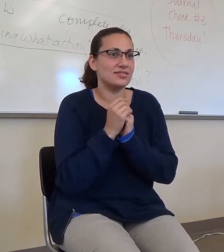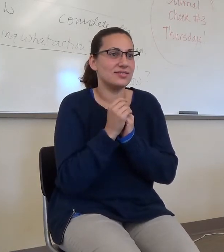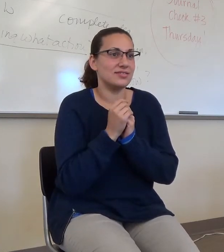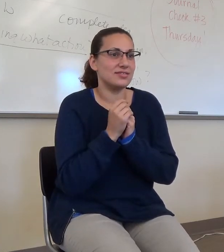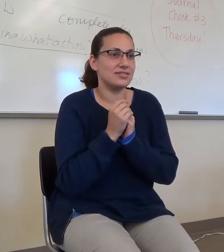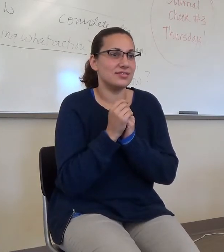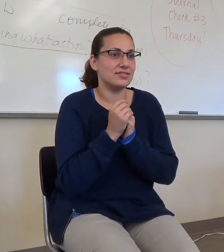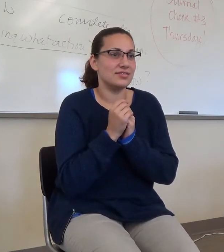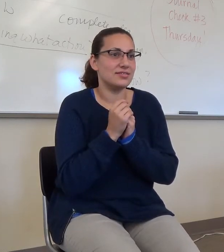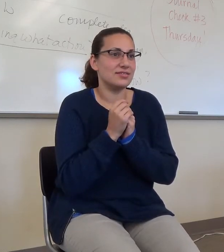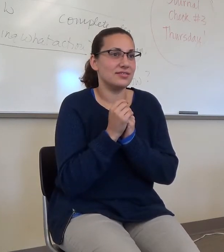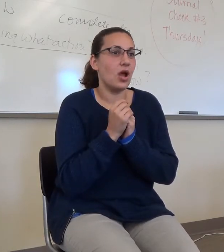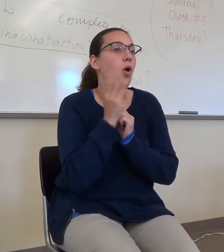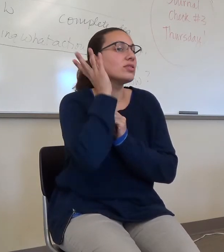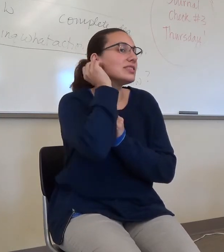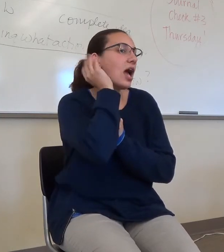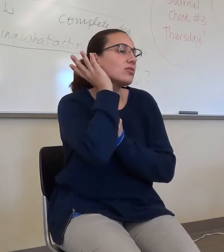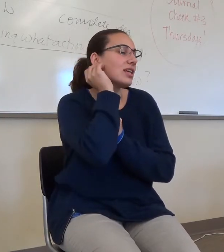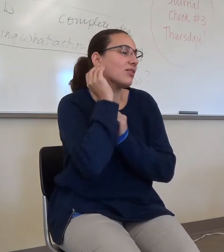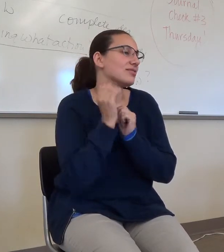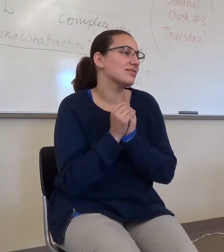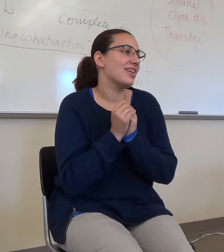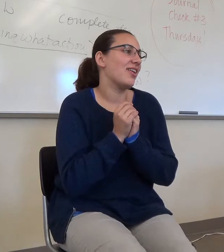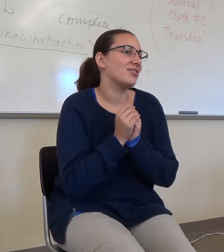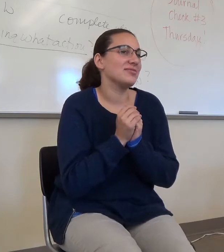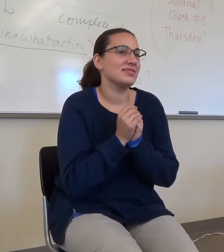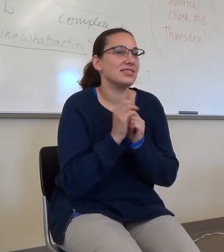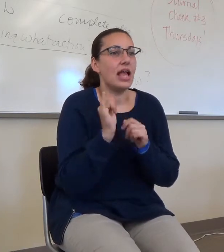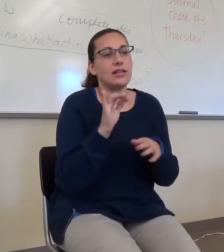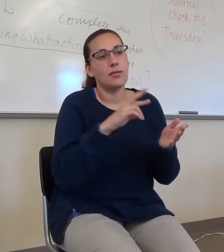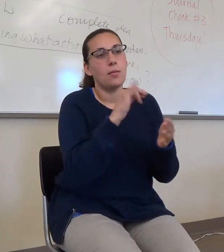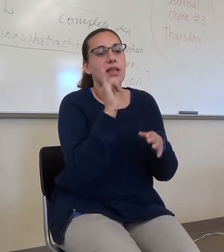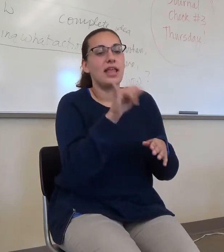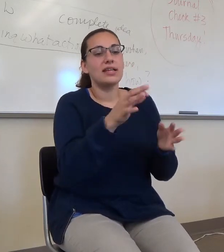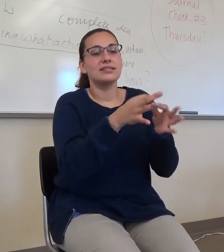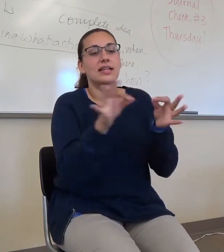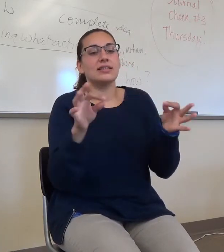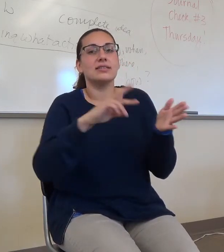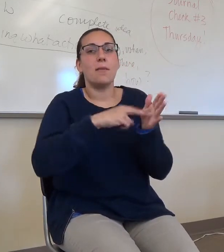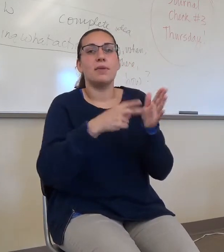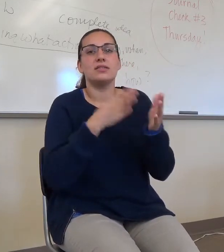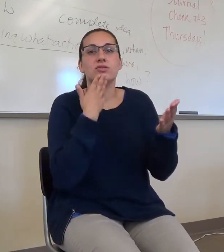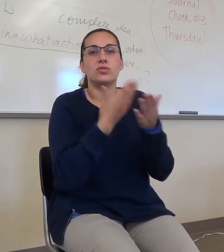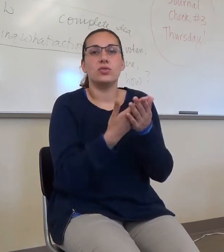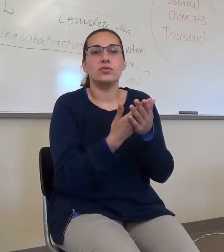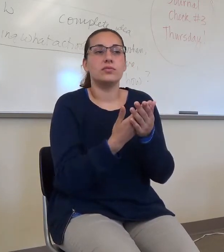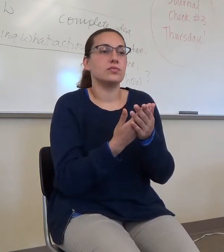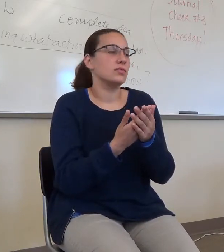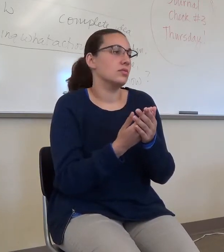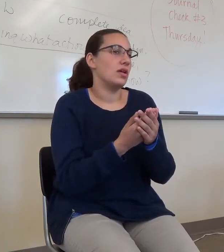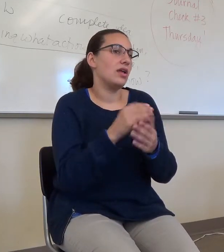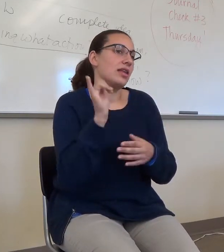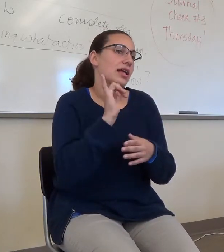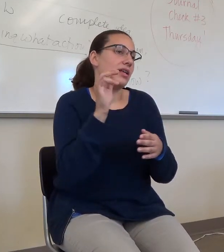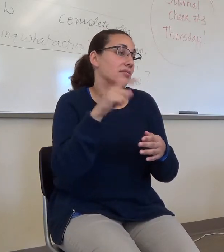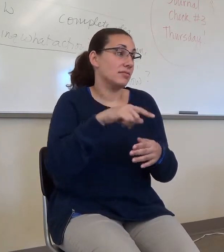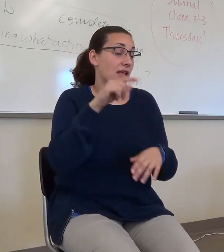did this for what they believed were good reasons. Okay? Yeah,